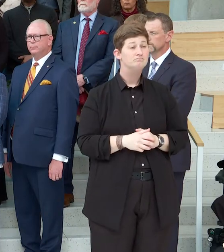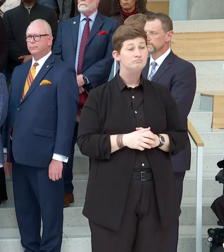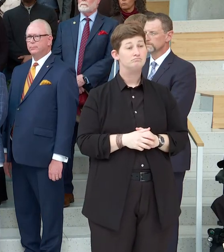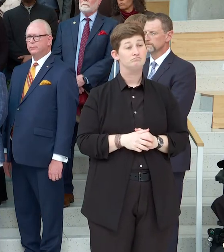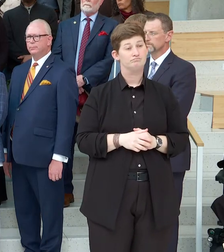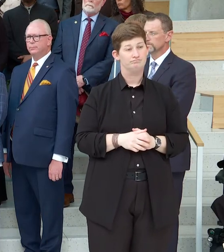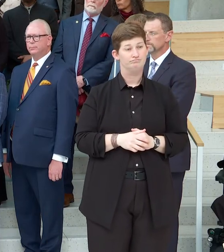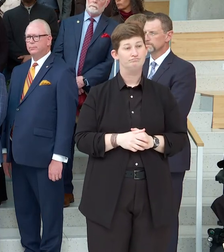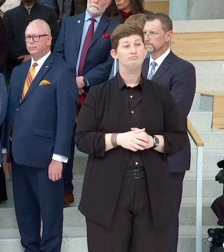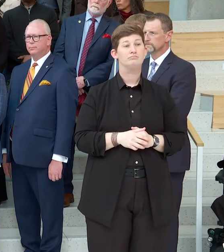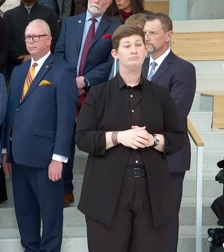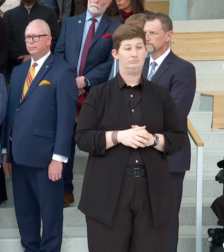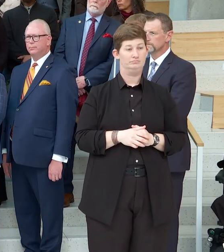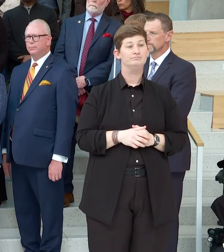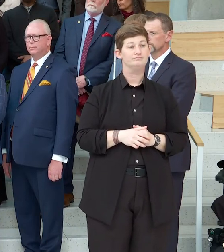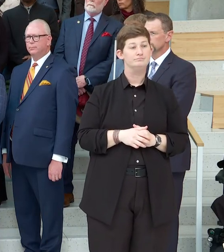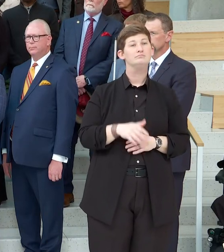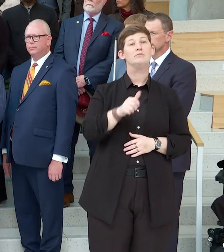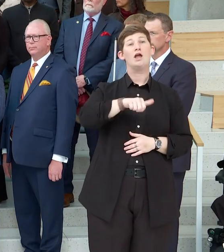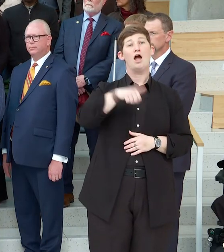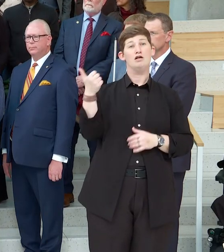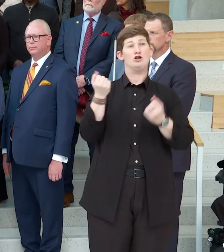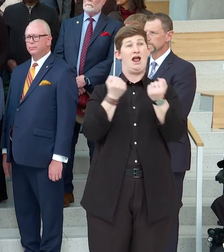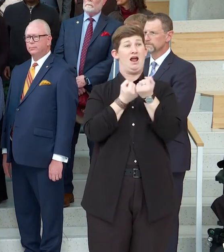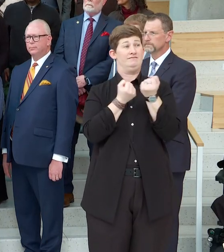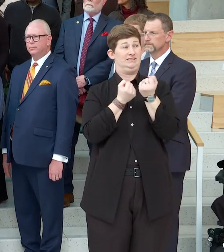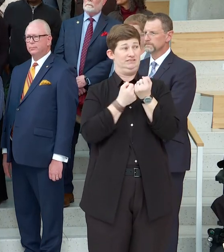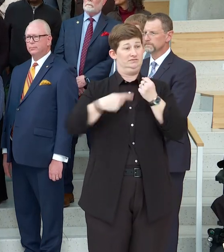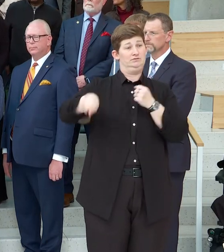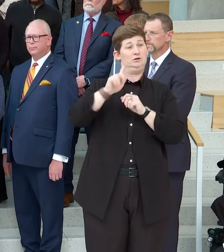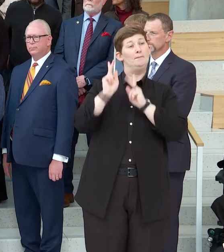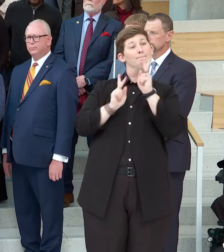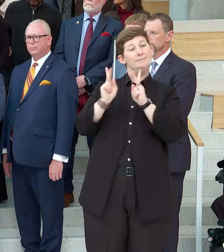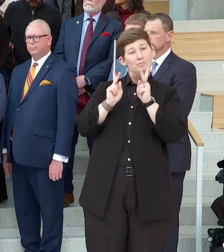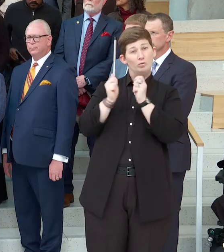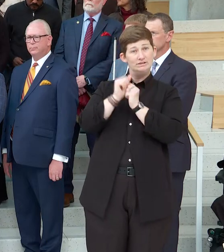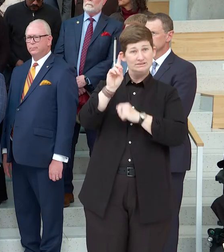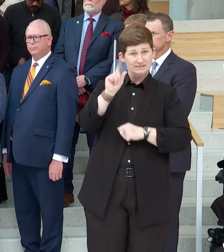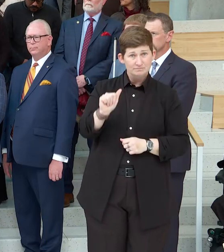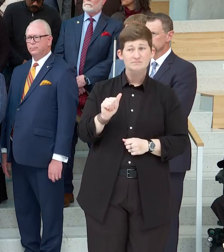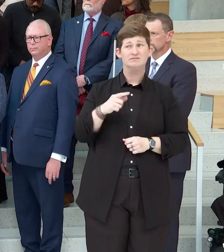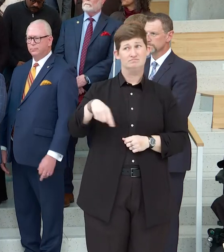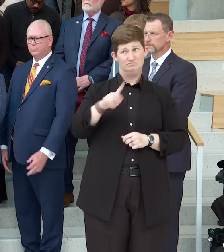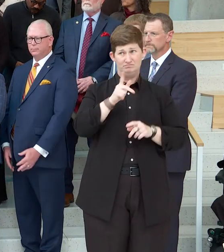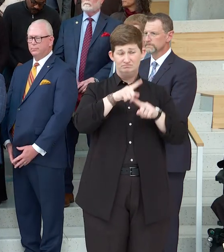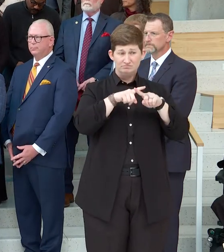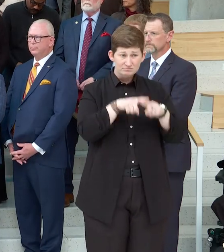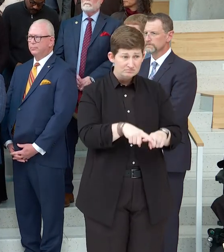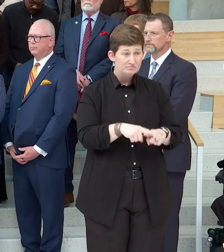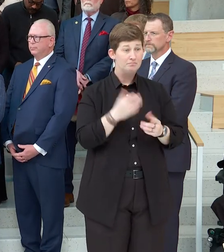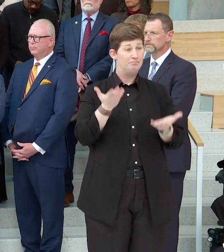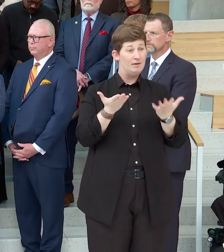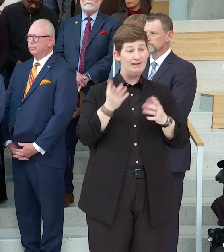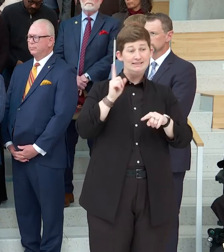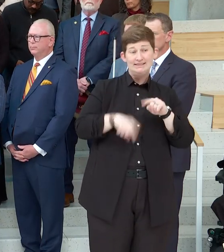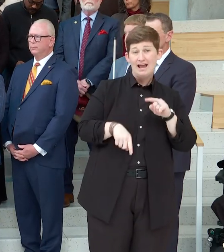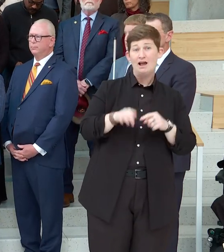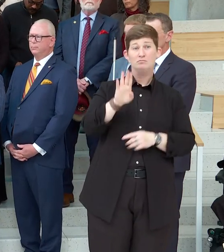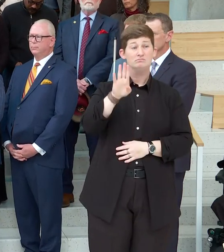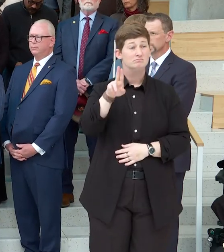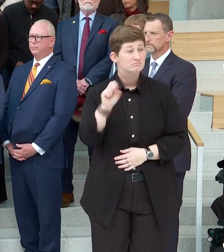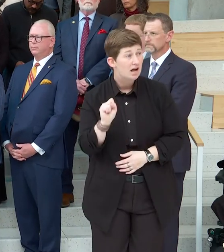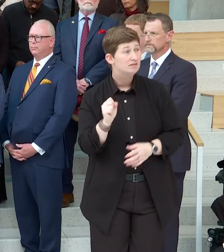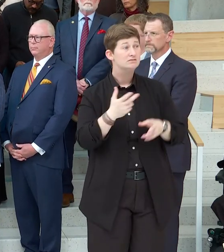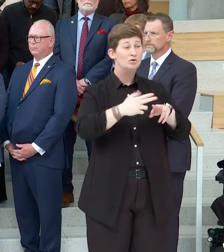work, wherever that work may be. These are people who cannot use regular route transportation services and cannot take